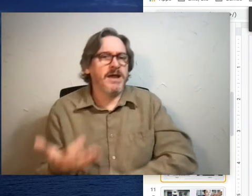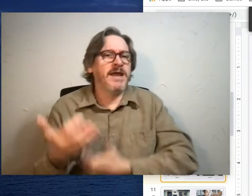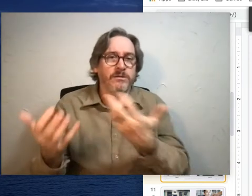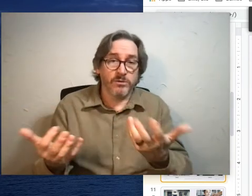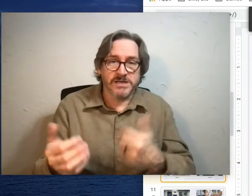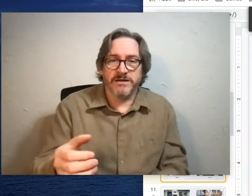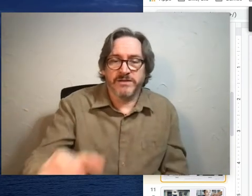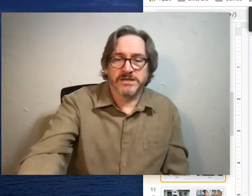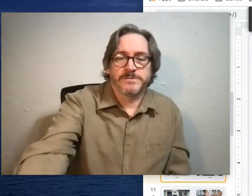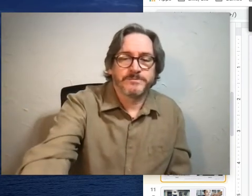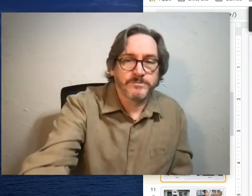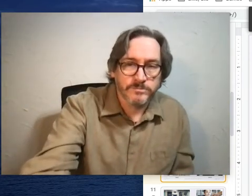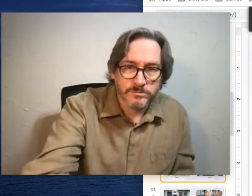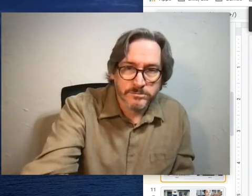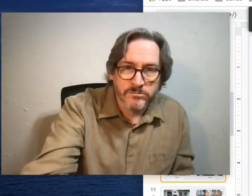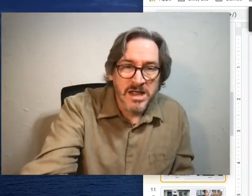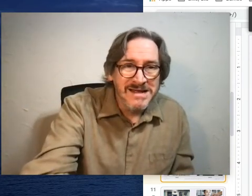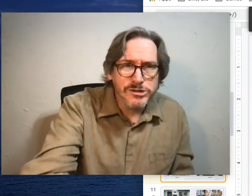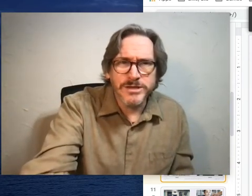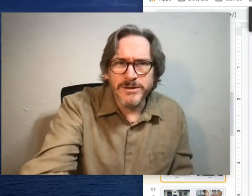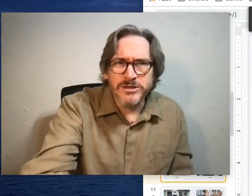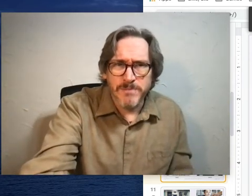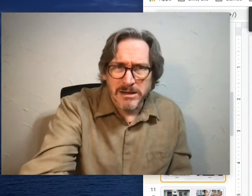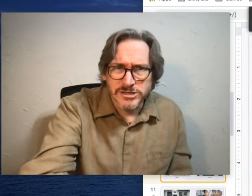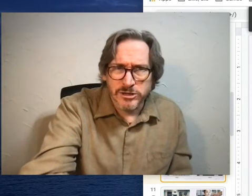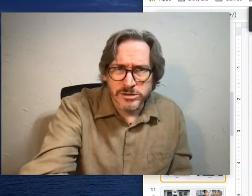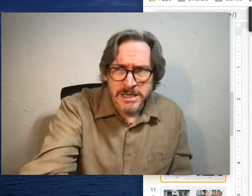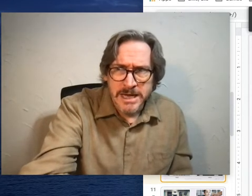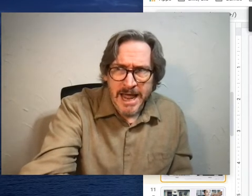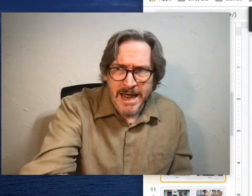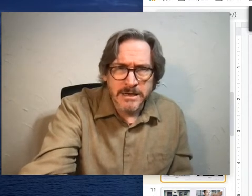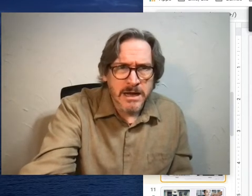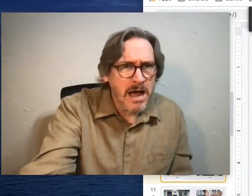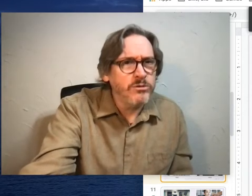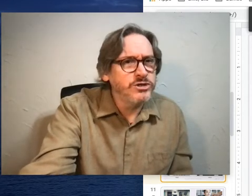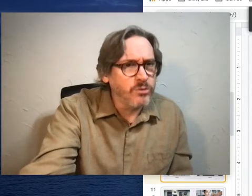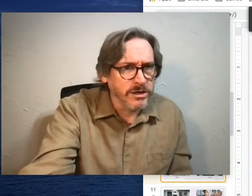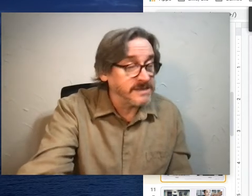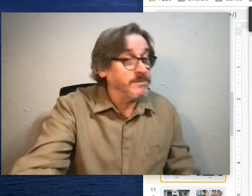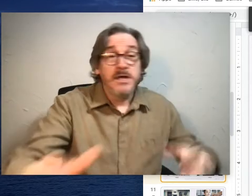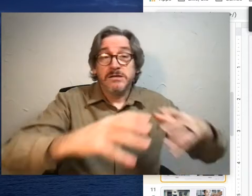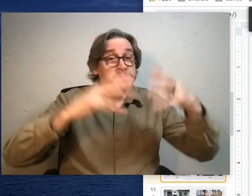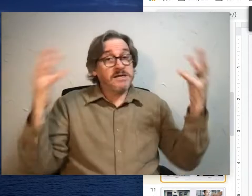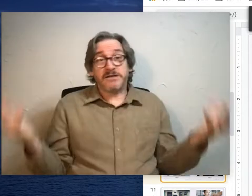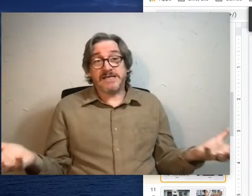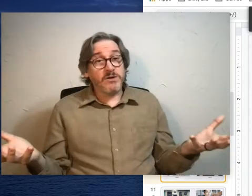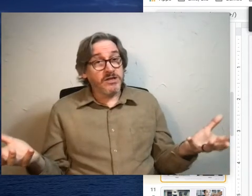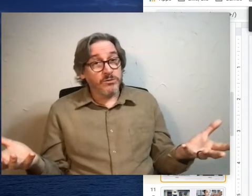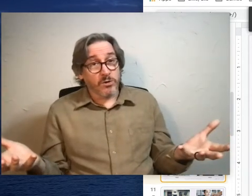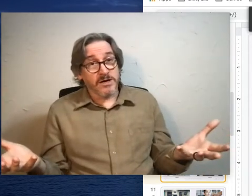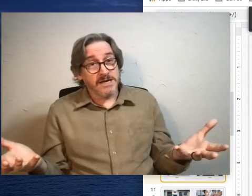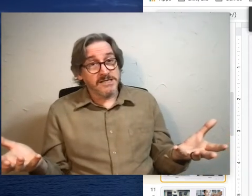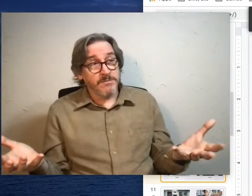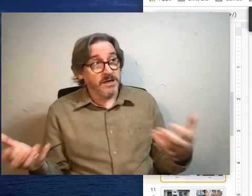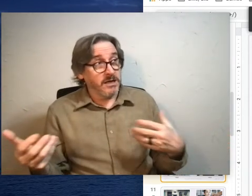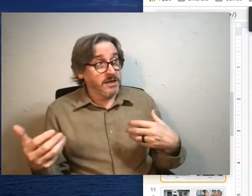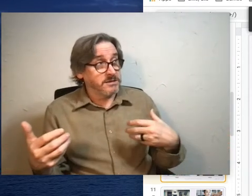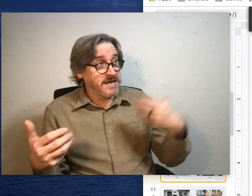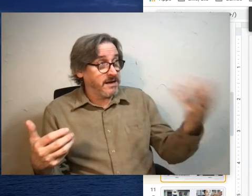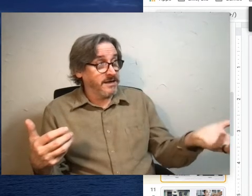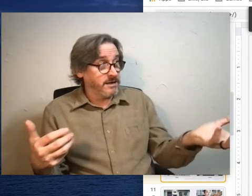pass away? Those kind of things. So think about those milestones and how would you organize them? Same way that you would organize